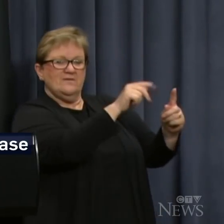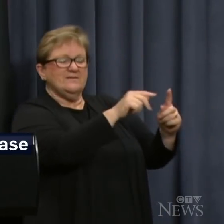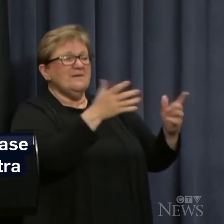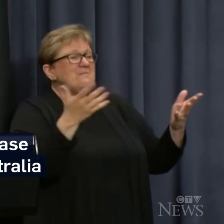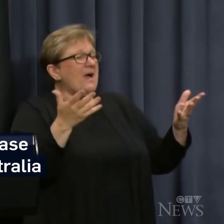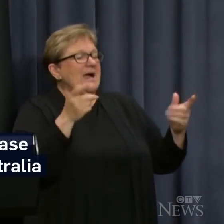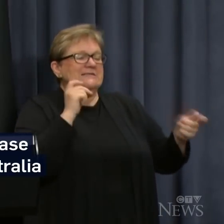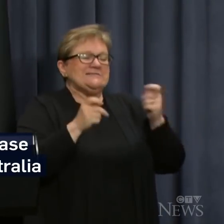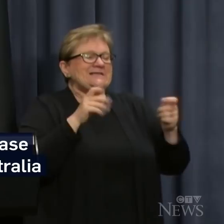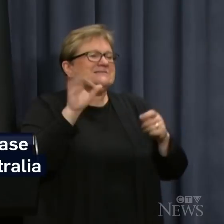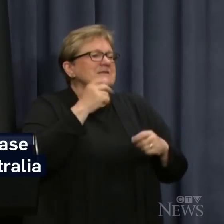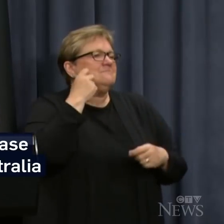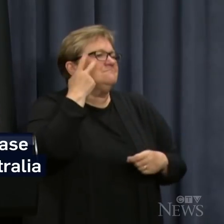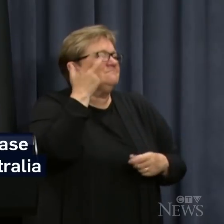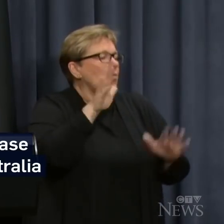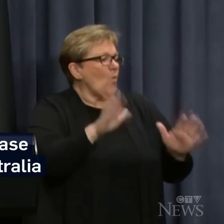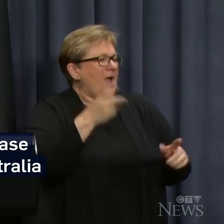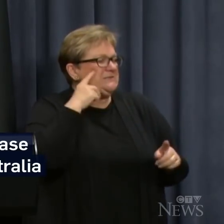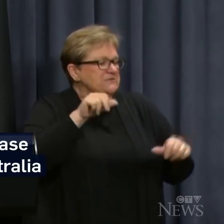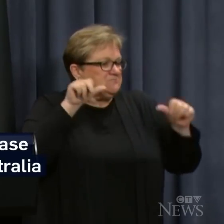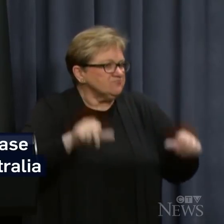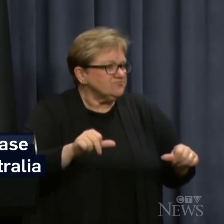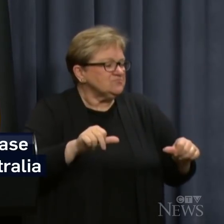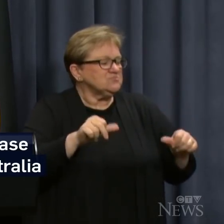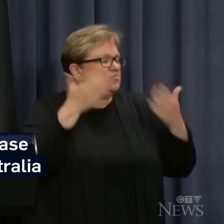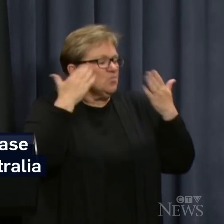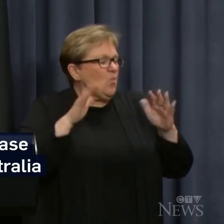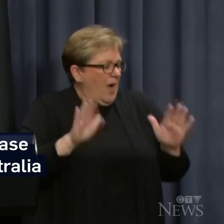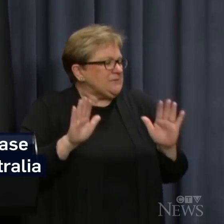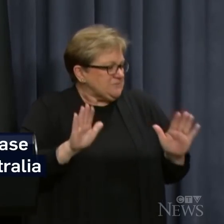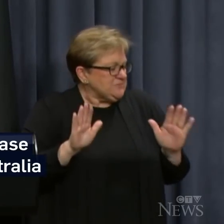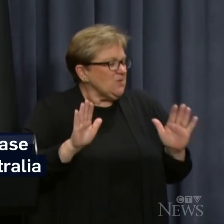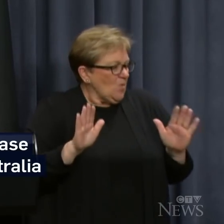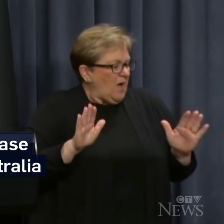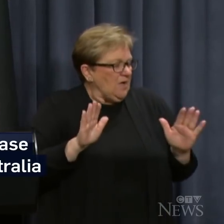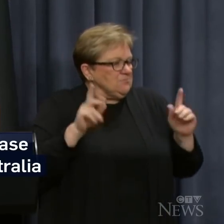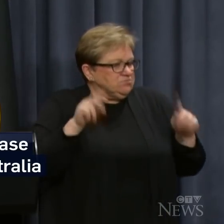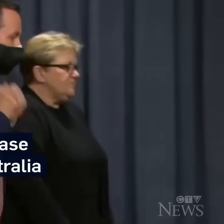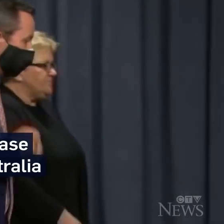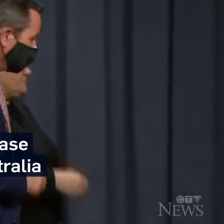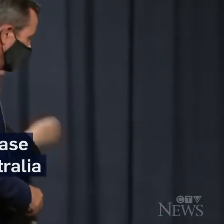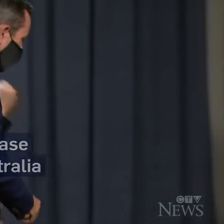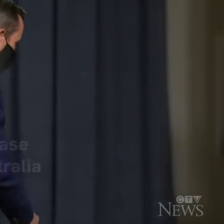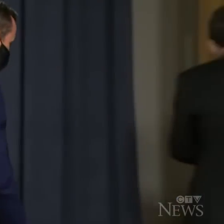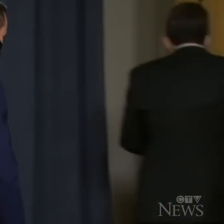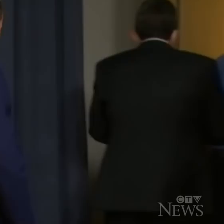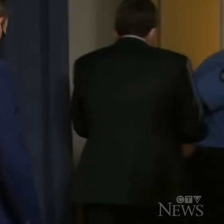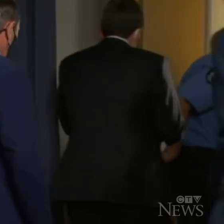genomic testing takes days to do, and we'll have to wait for that before we finally work it out.